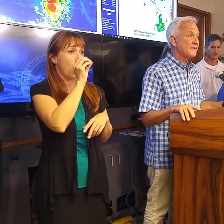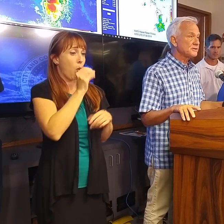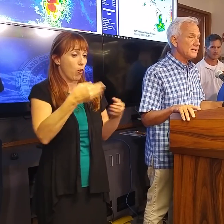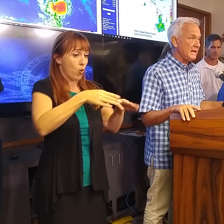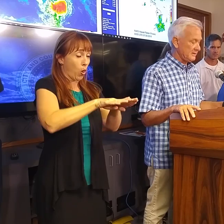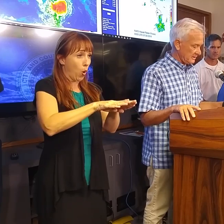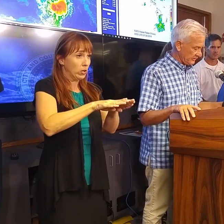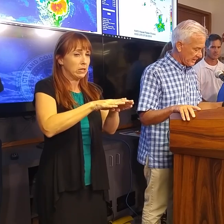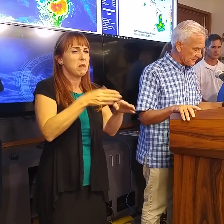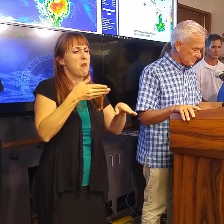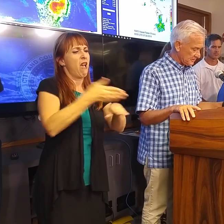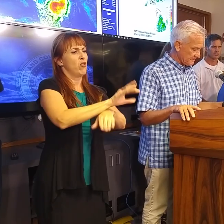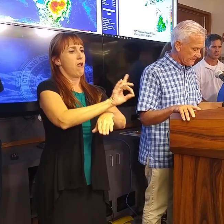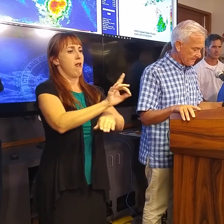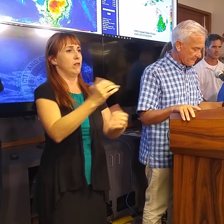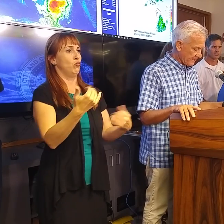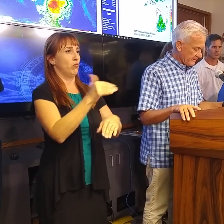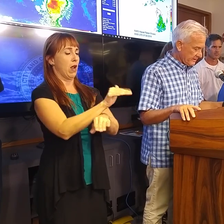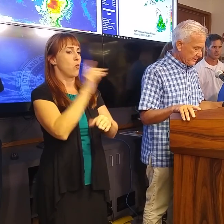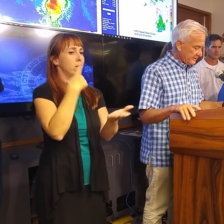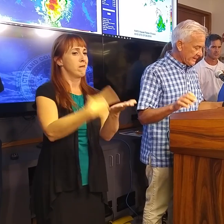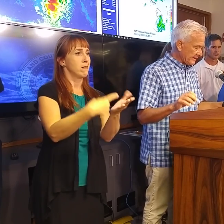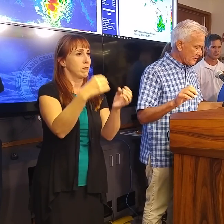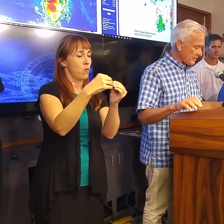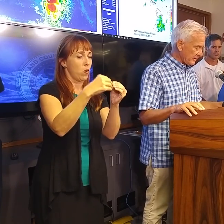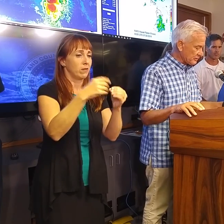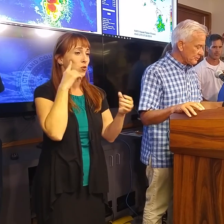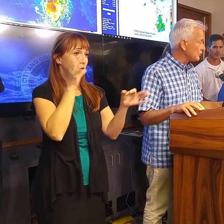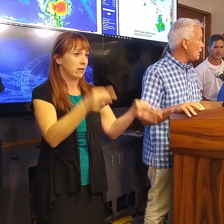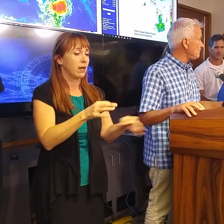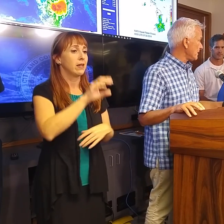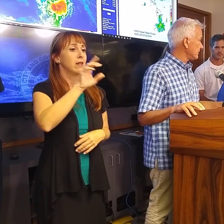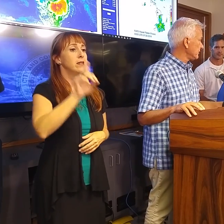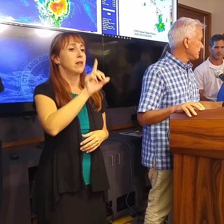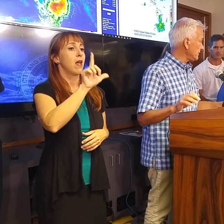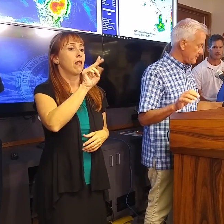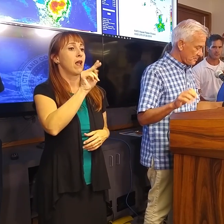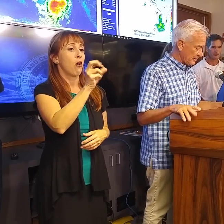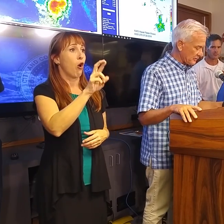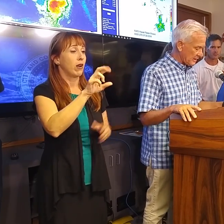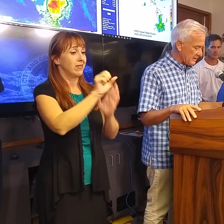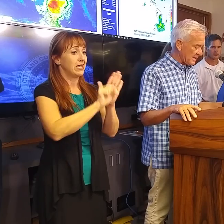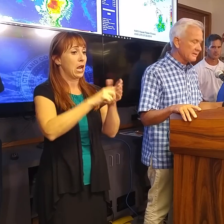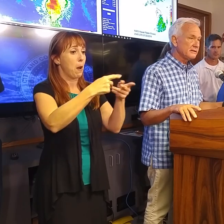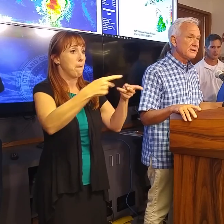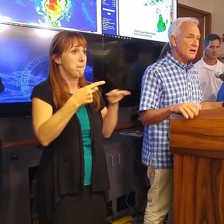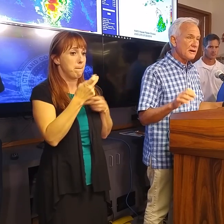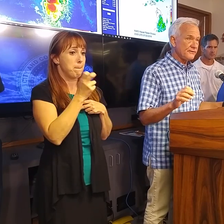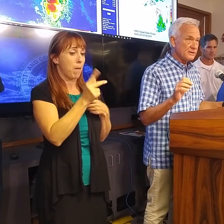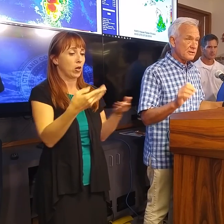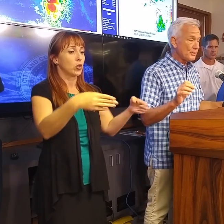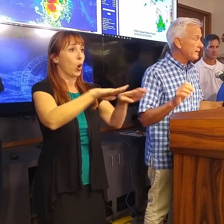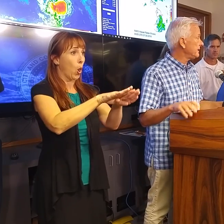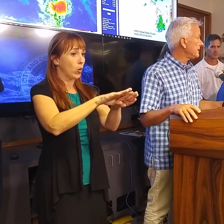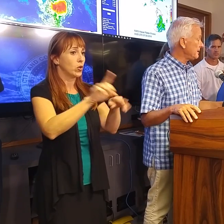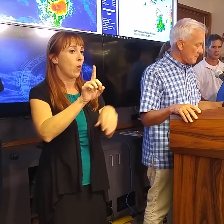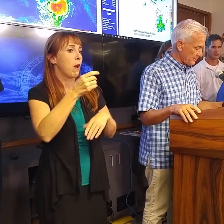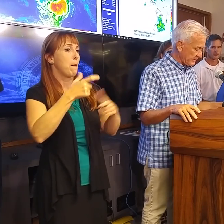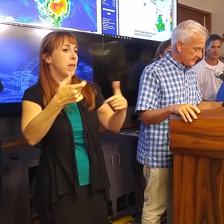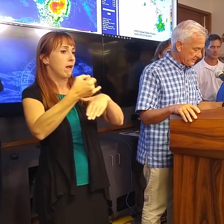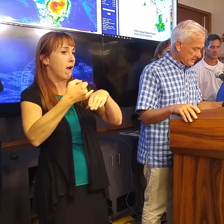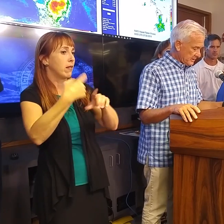sometime after 8 this afternoon. DLNR has closed all parks, state parks, on the island of Hawaii